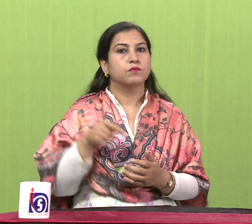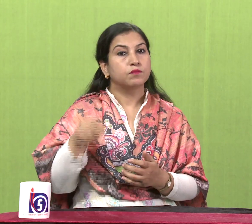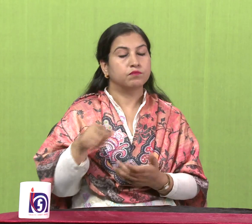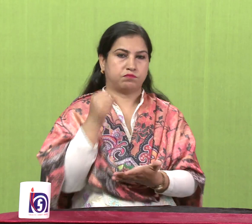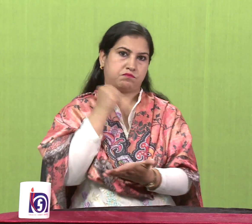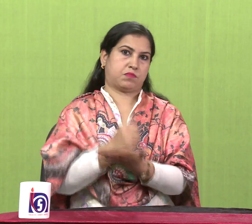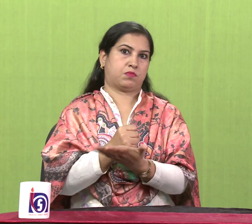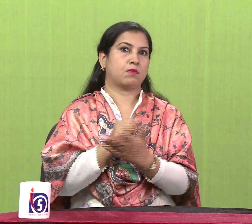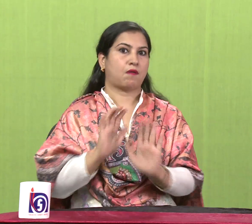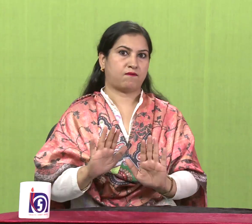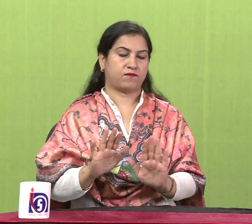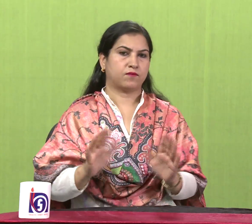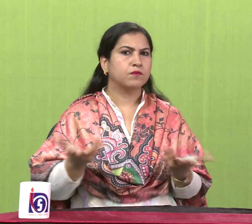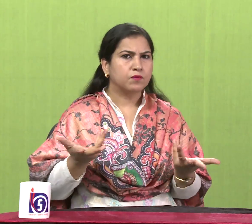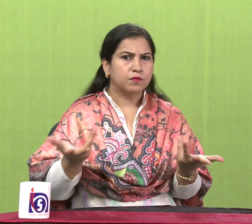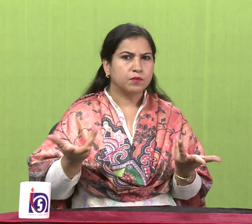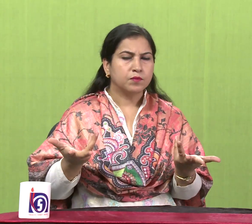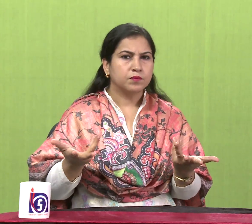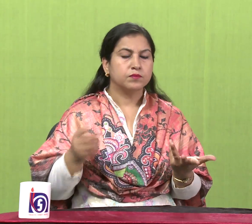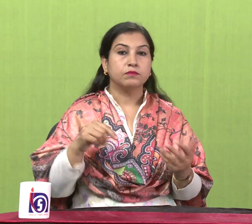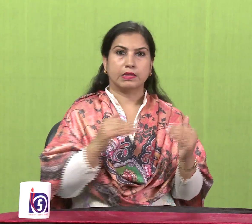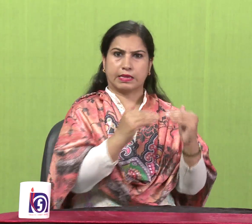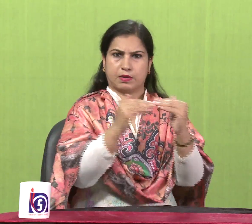it is necessary that equal development of